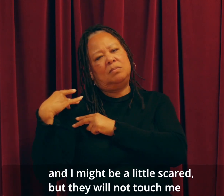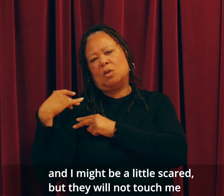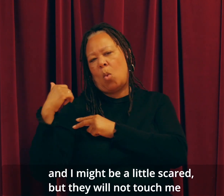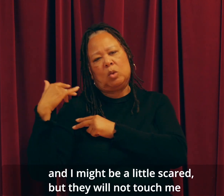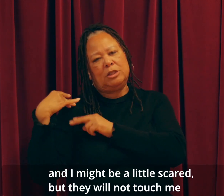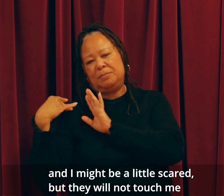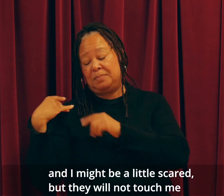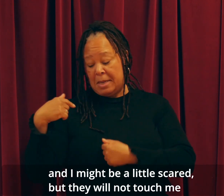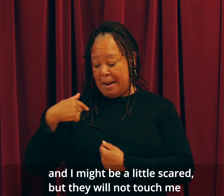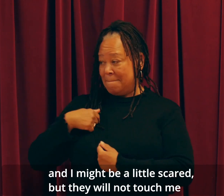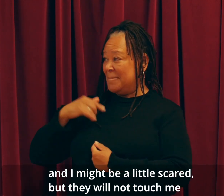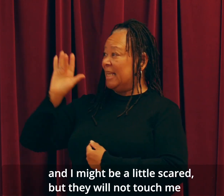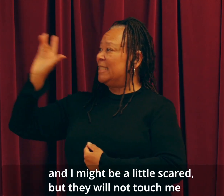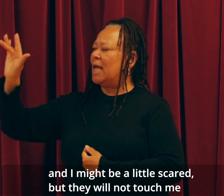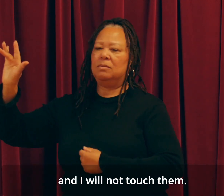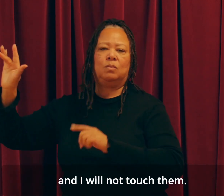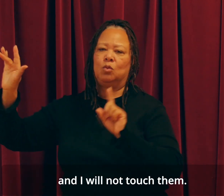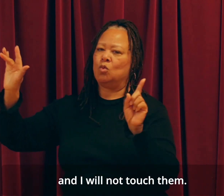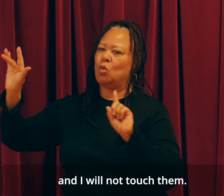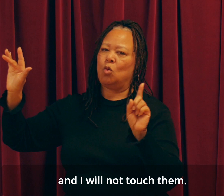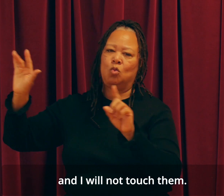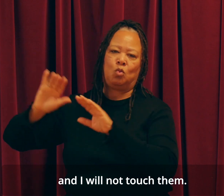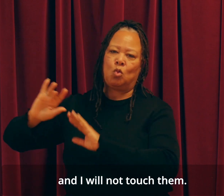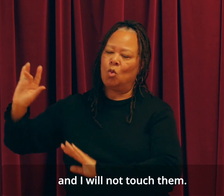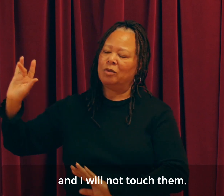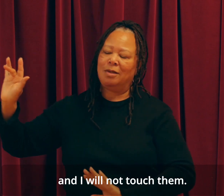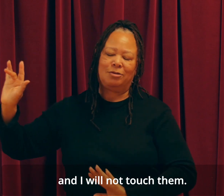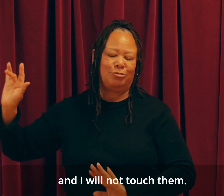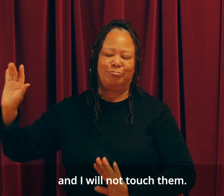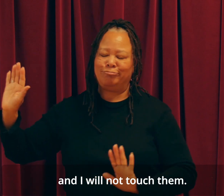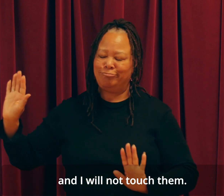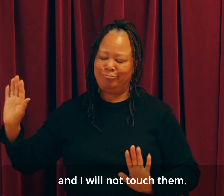And I will not touch them.